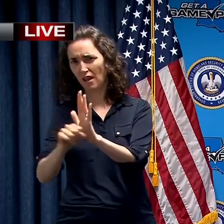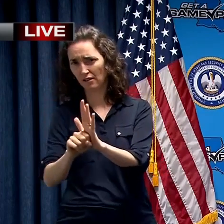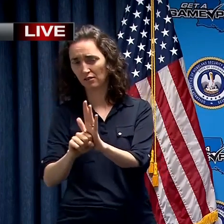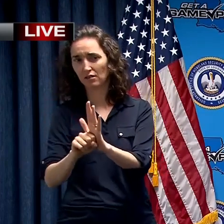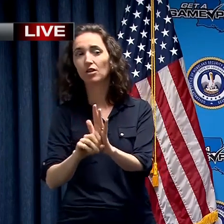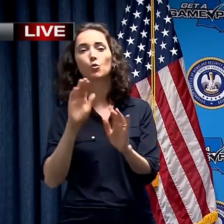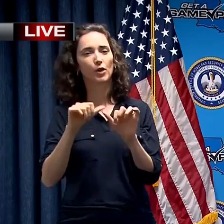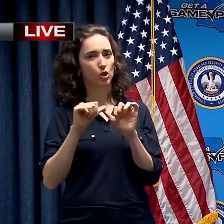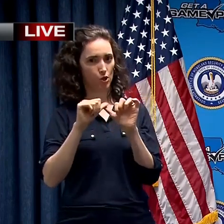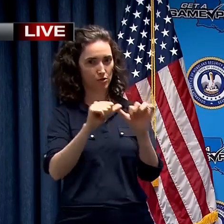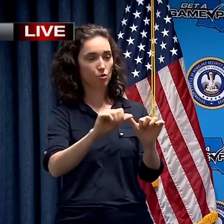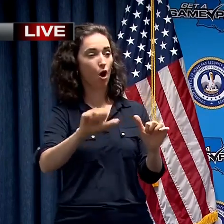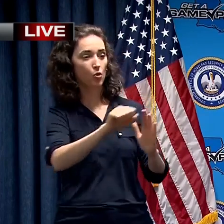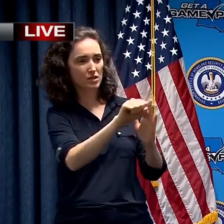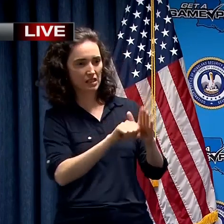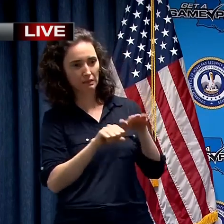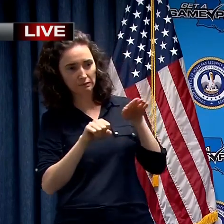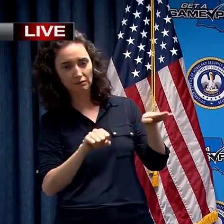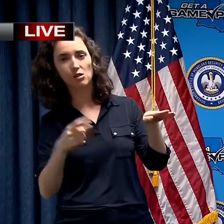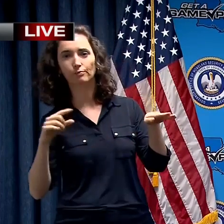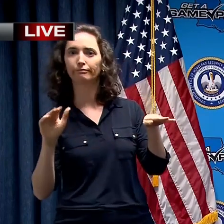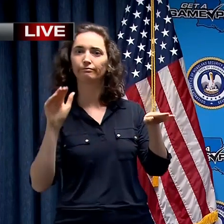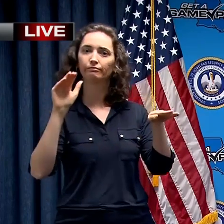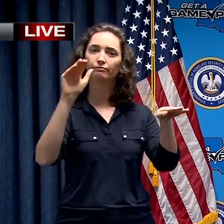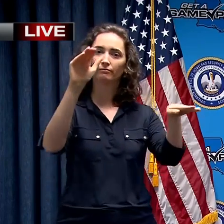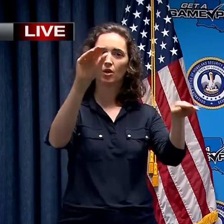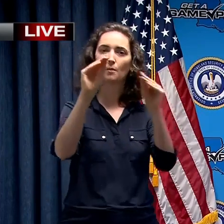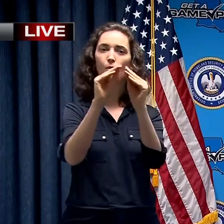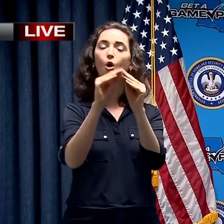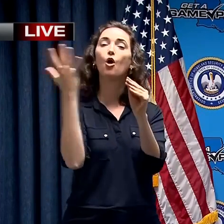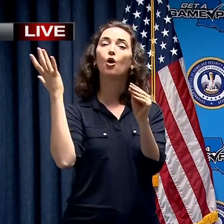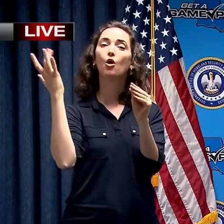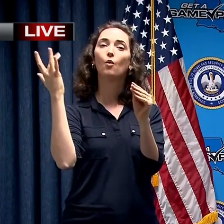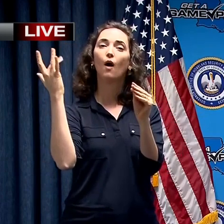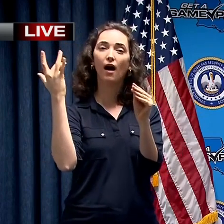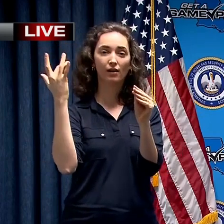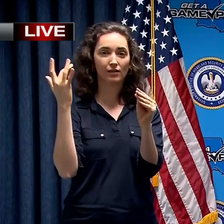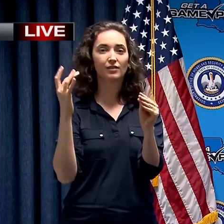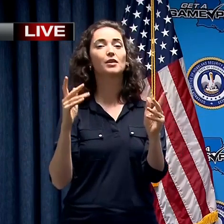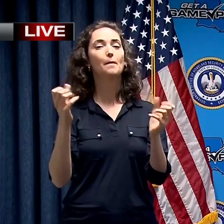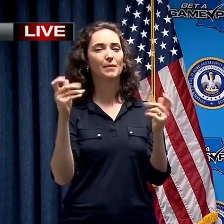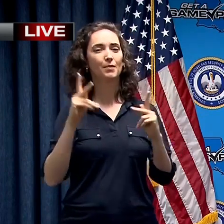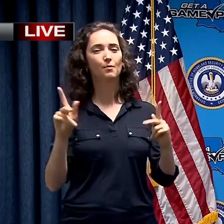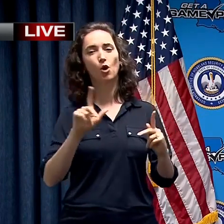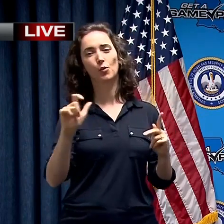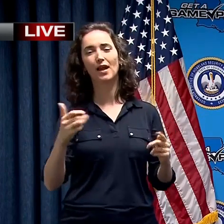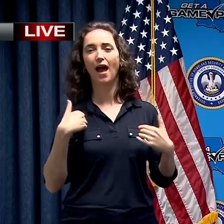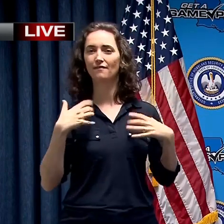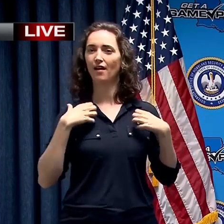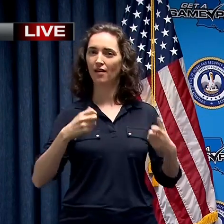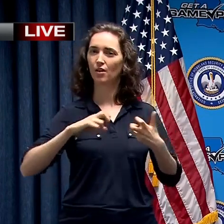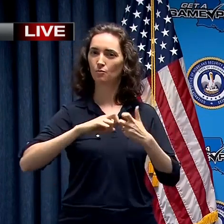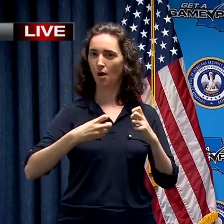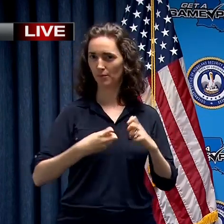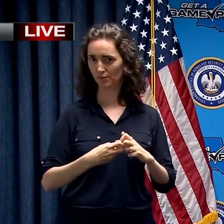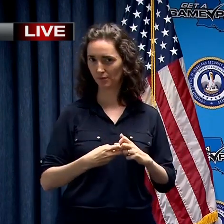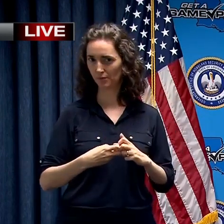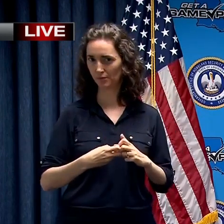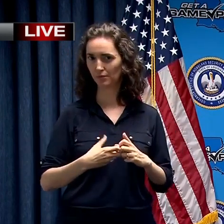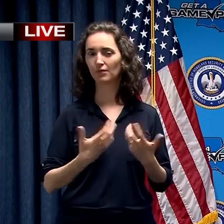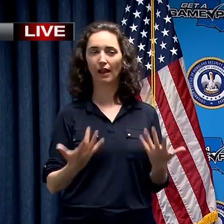most places, because we have underlying health problems in a larger proportion of our population, including